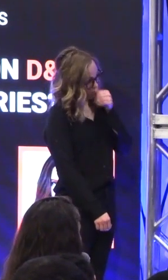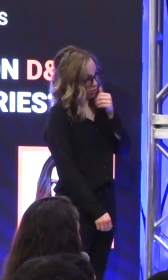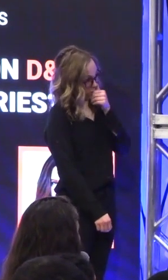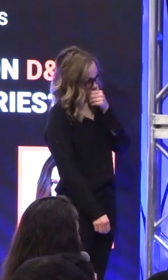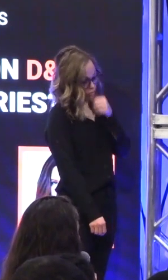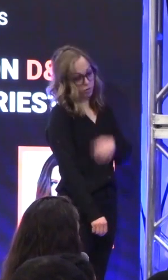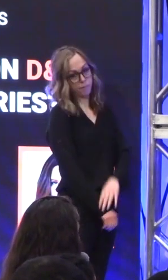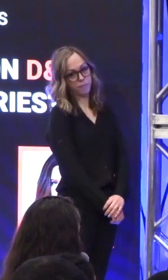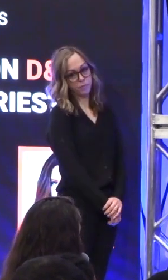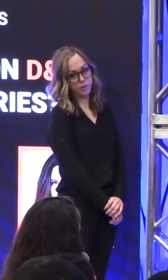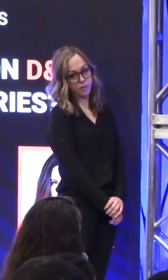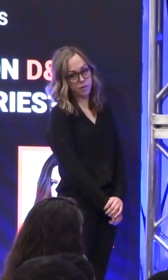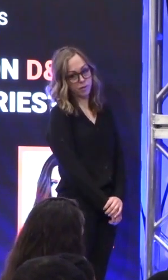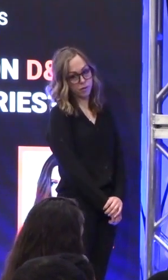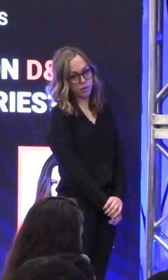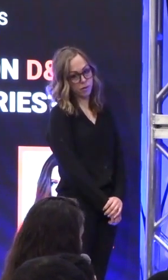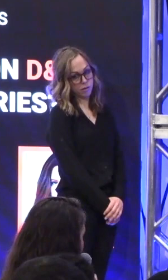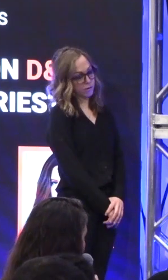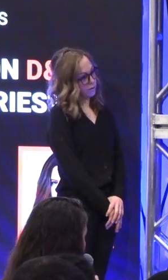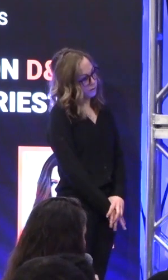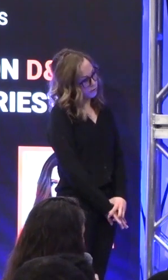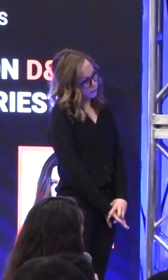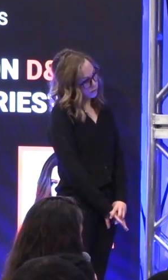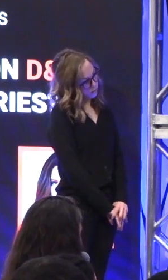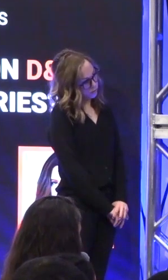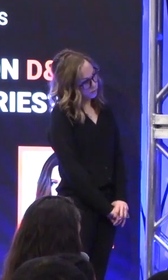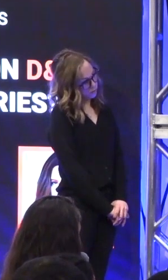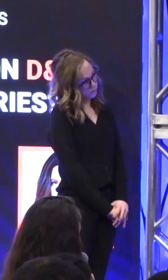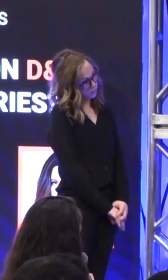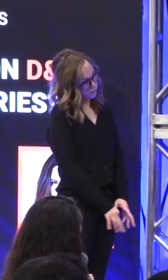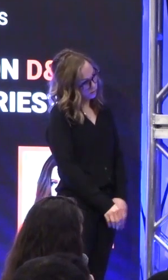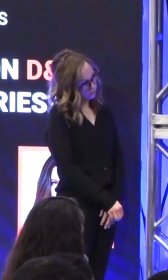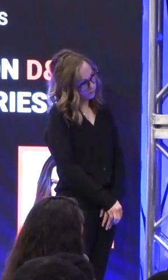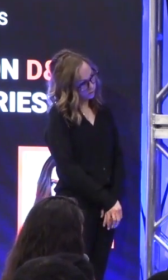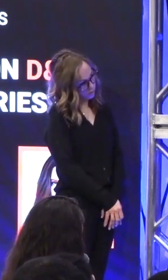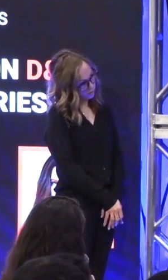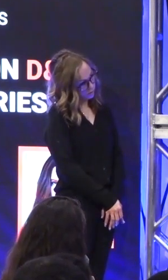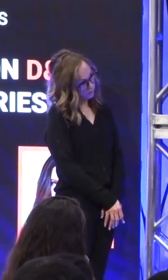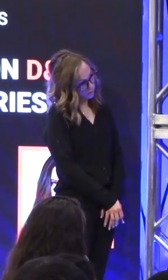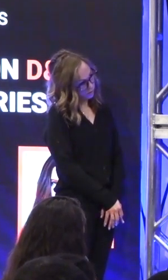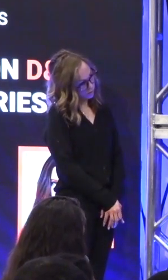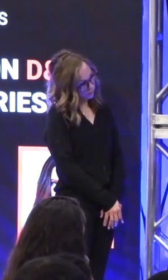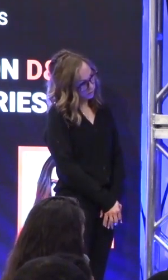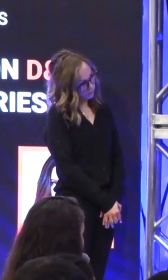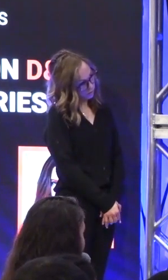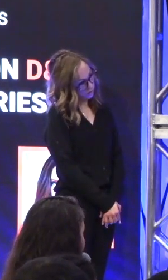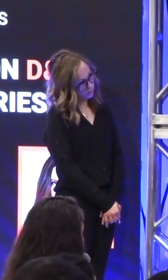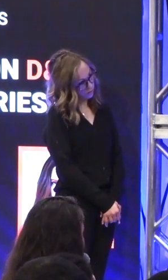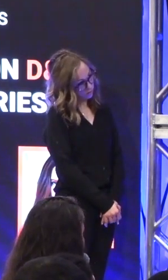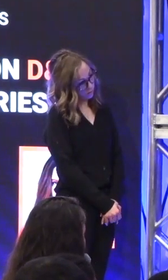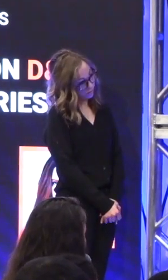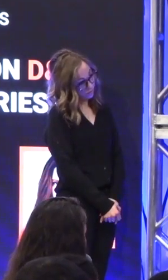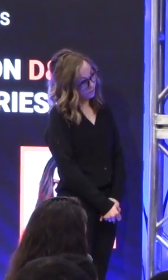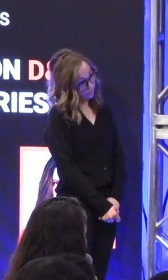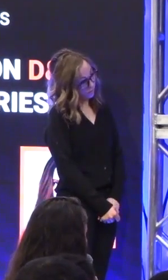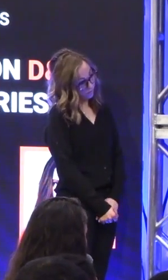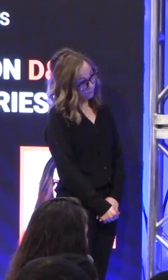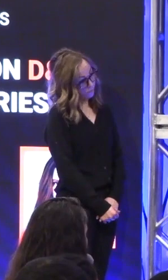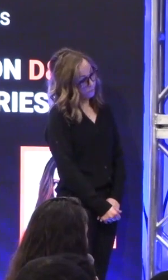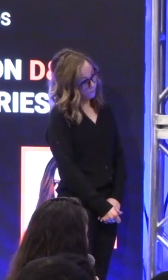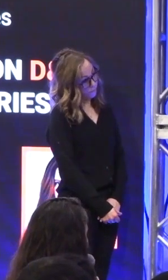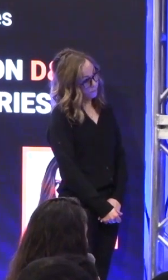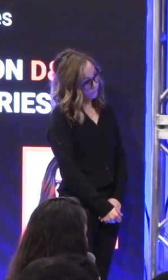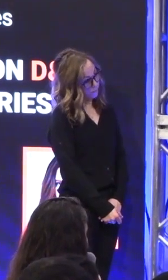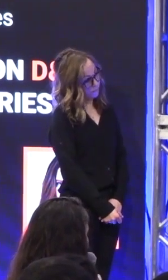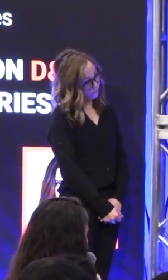people, that are deaf behind and in front of the camera, but in session two of this close. And it sounds like a lot, but really it's not. It's not